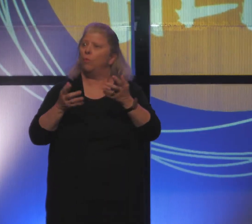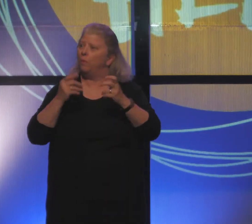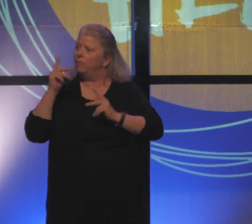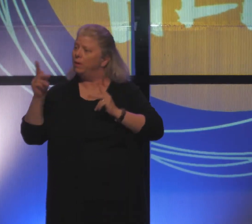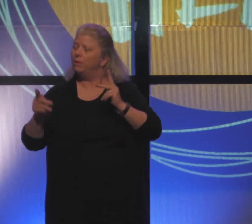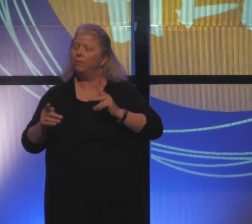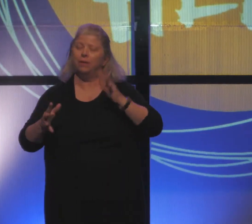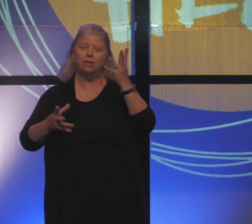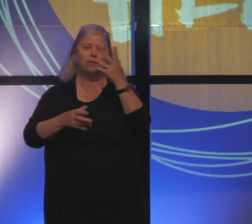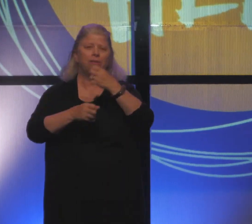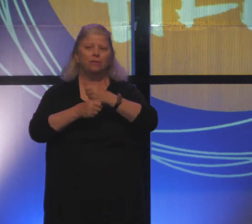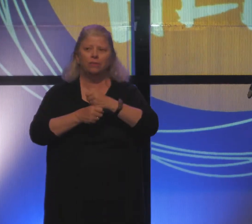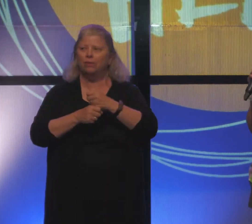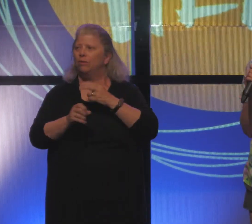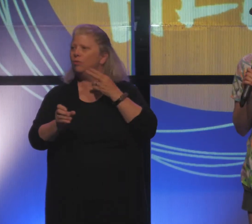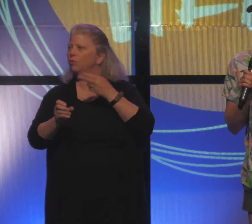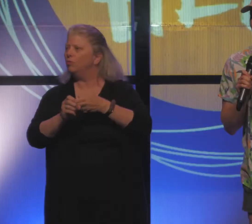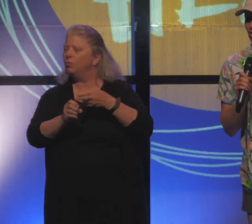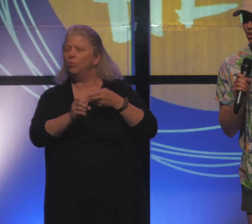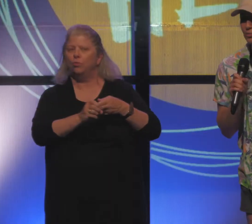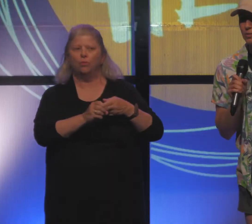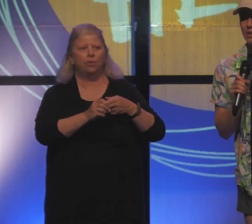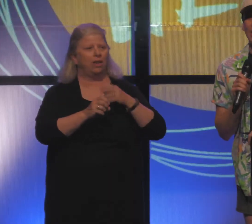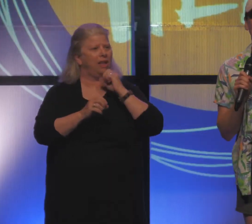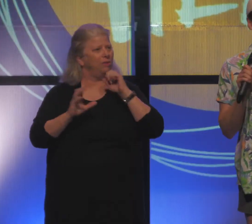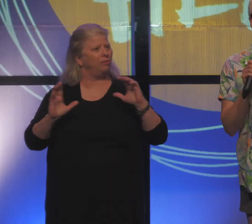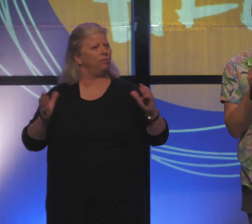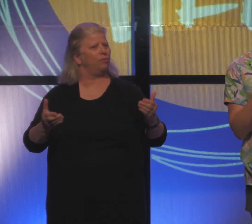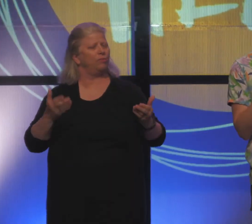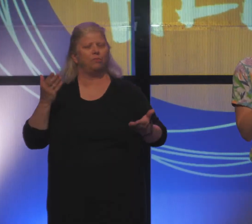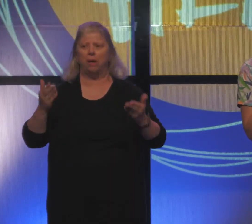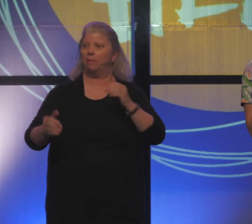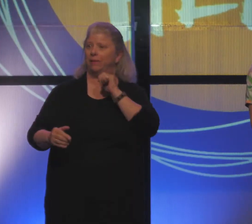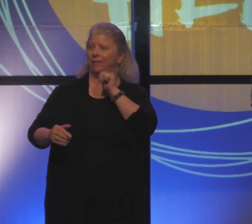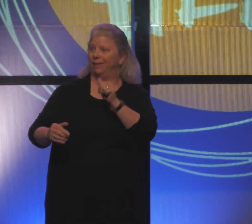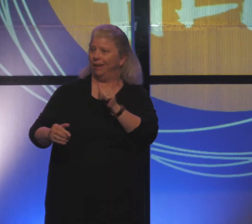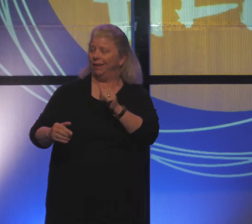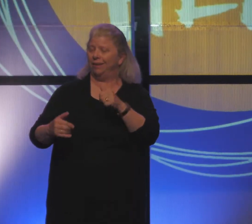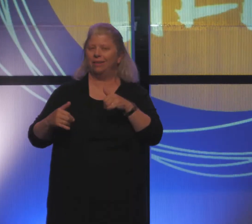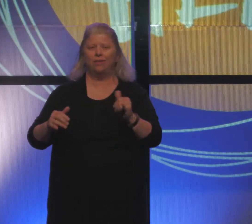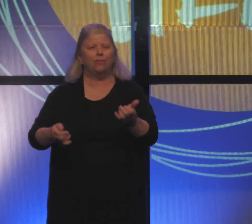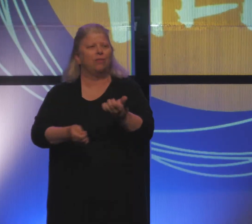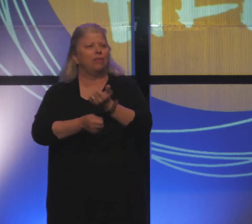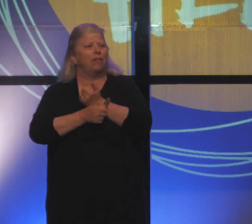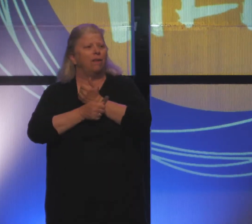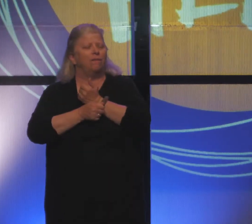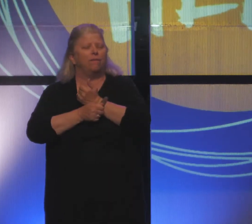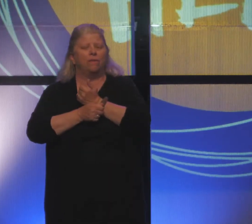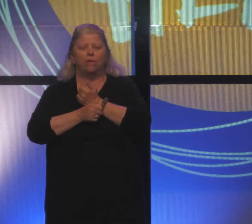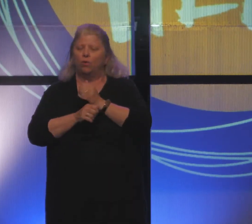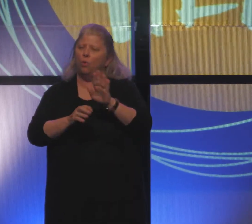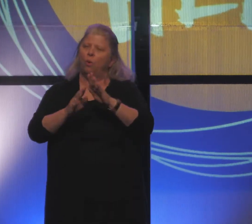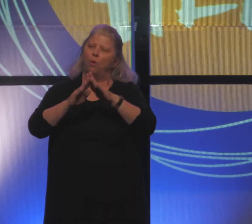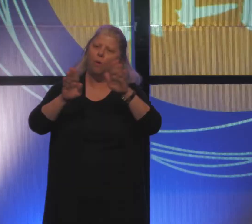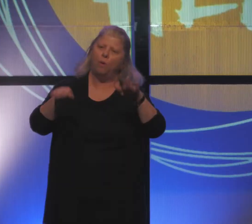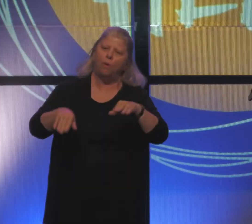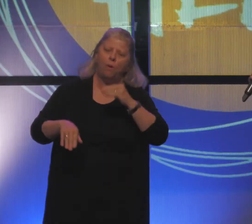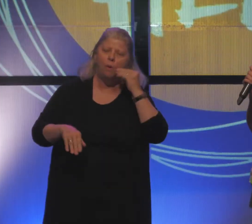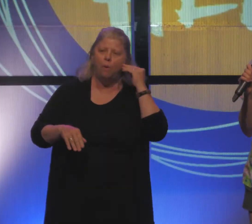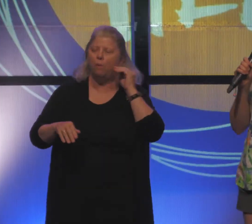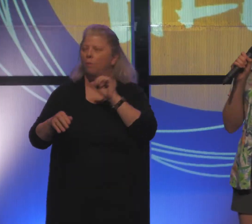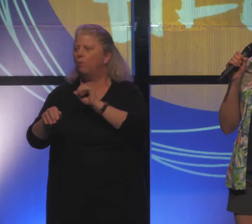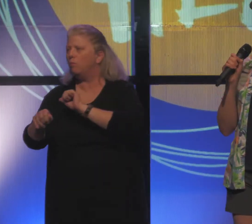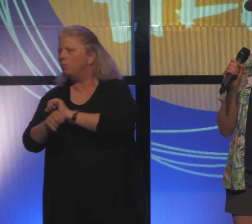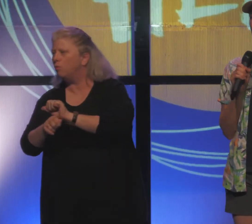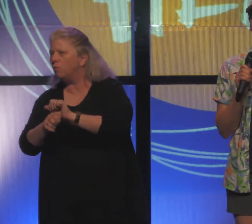might be interested to join. Maybe you're in that age group. Maybe you're not, but you would love to open your home or work with other